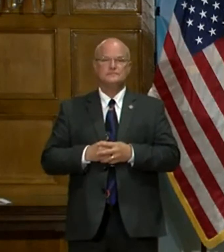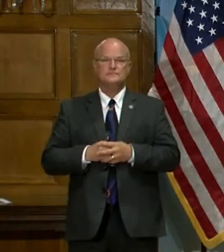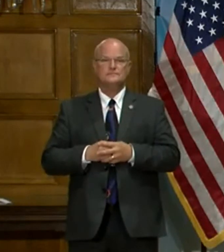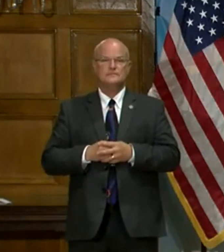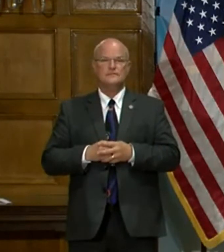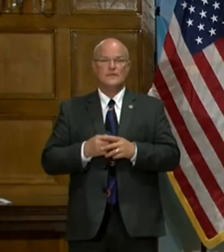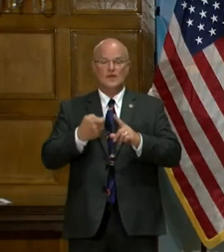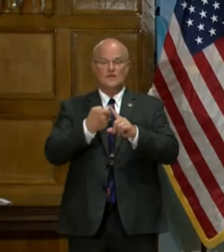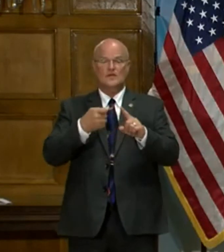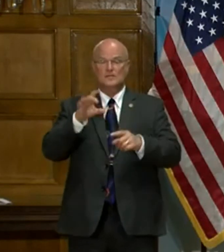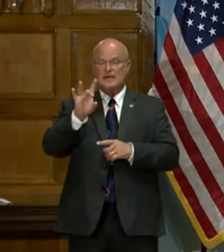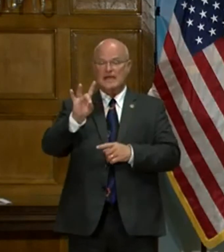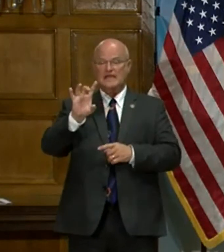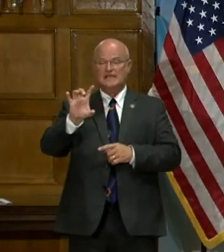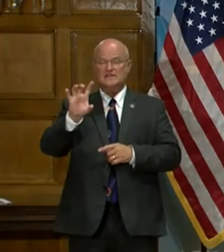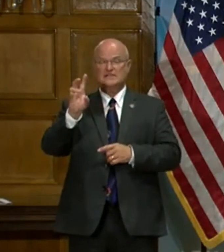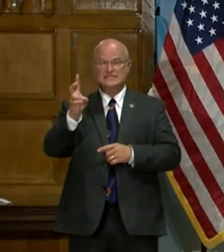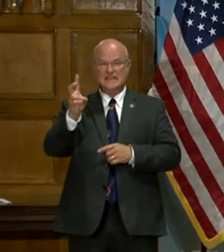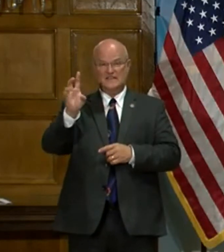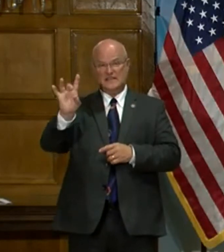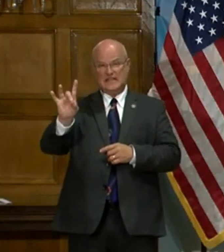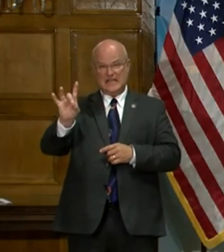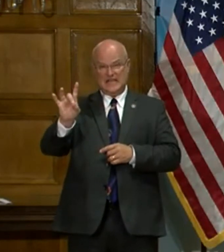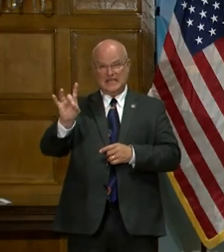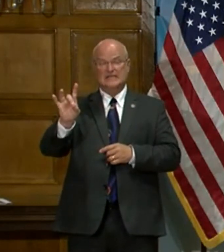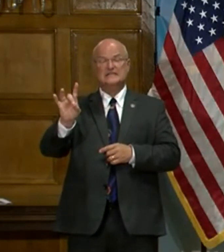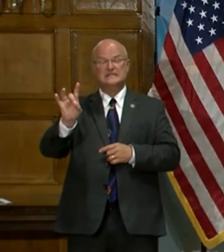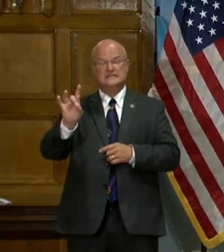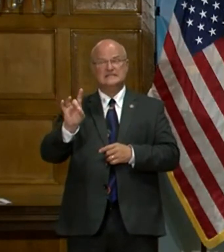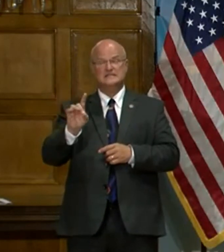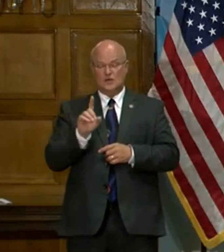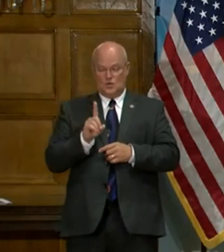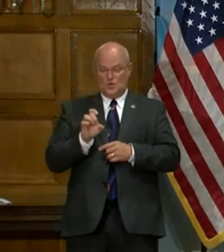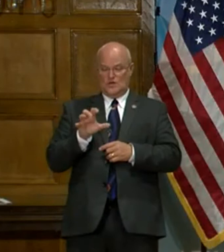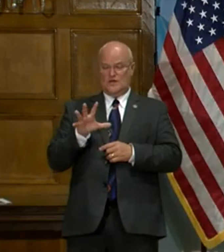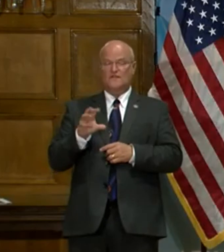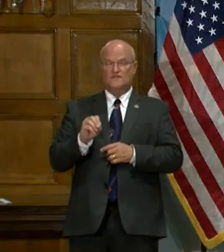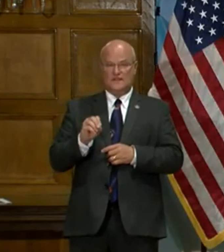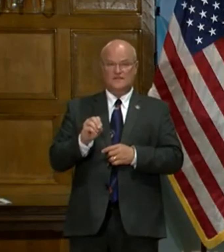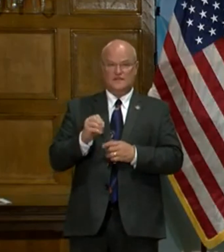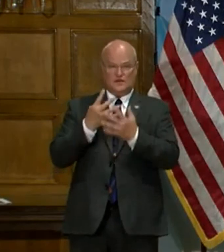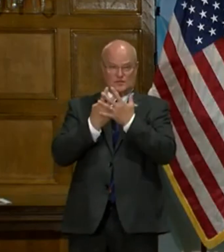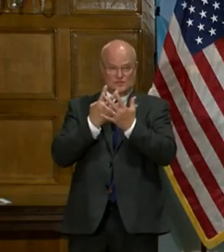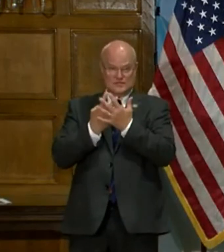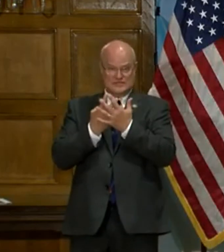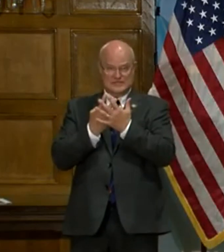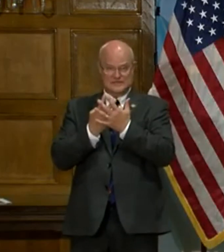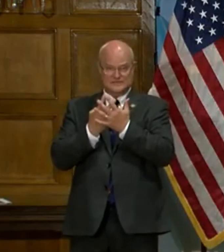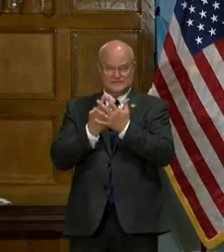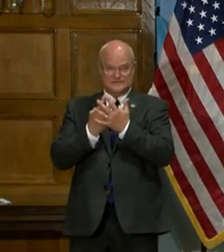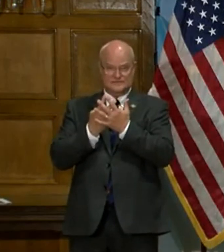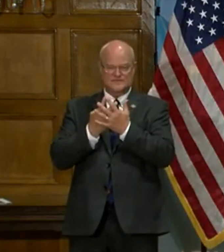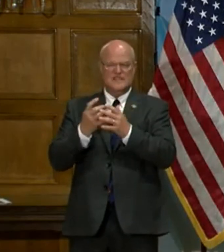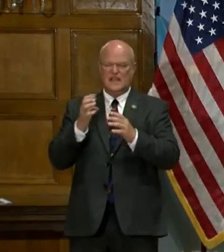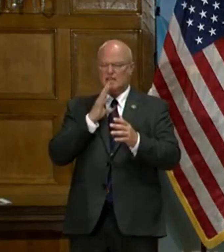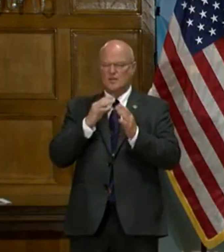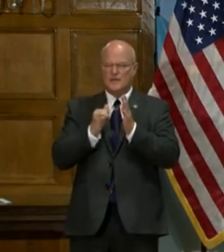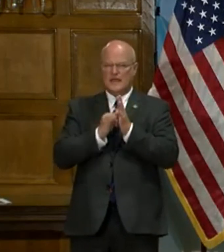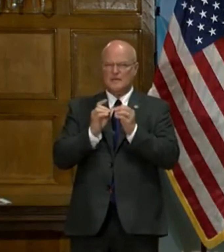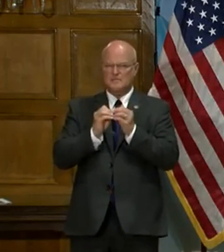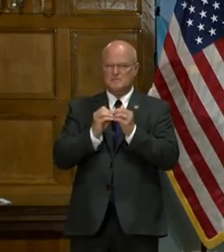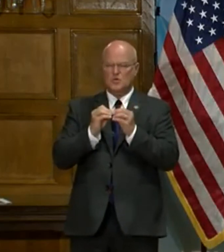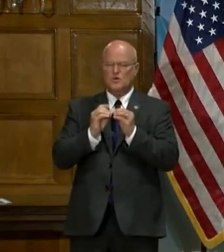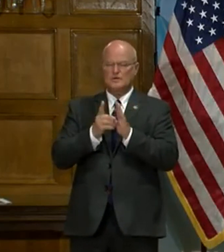Now, of these 878, at least 150 of them are correctional. I'll come back to that when we go